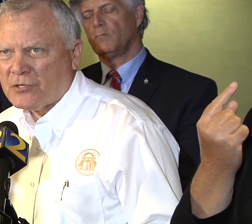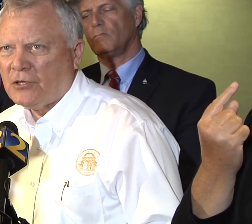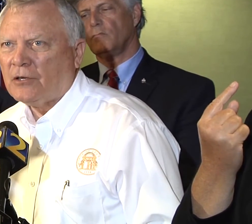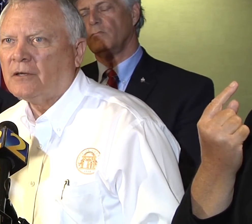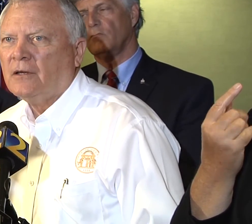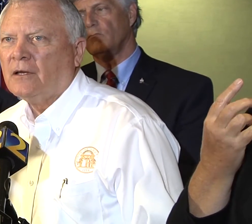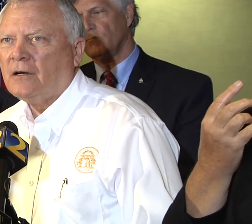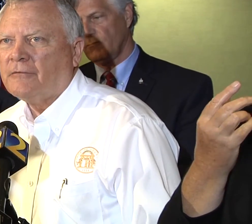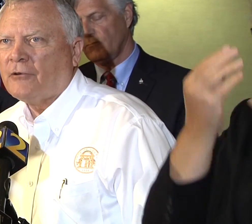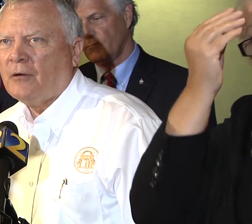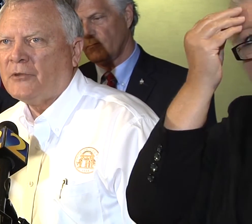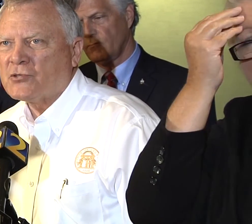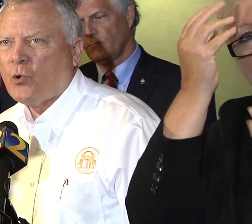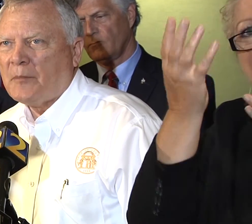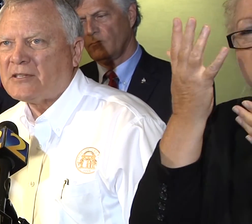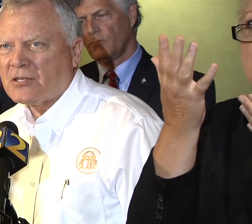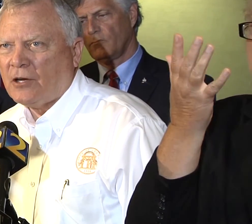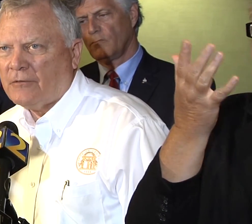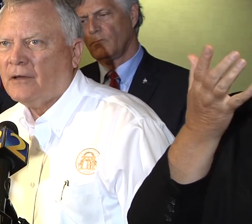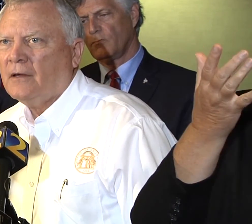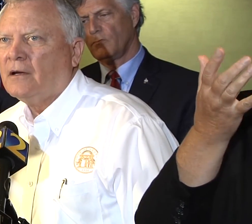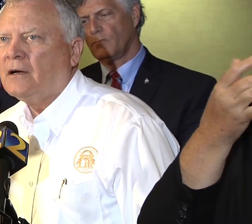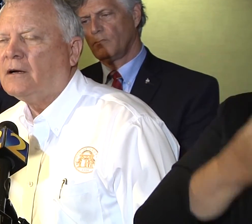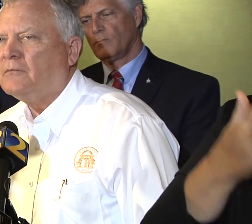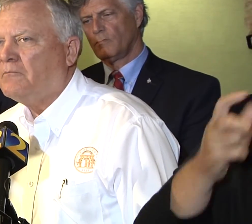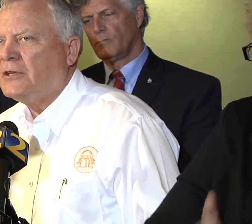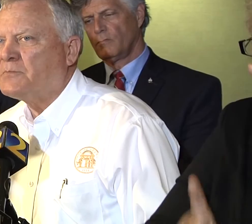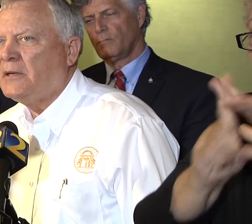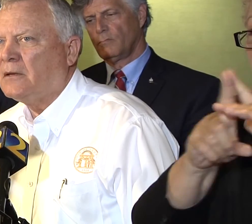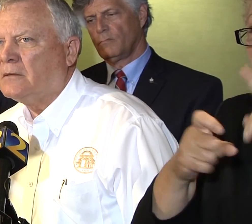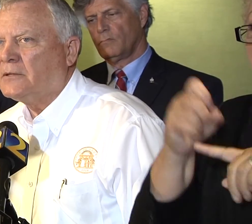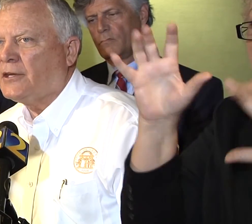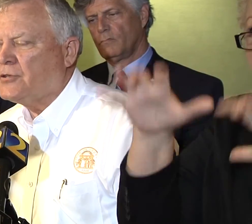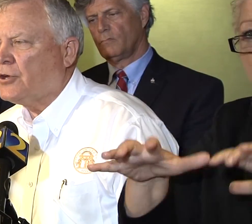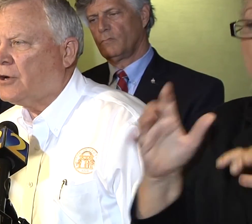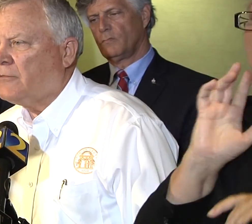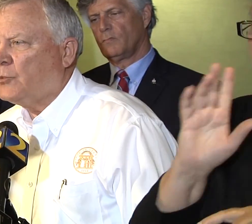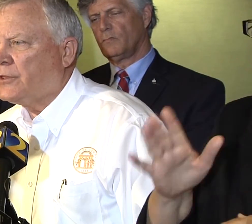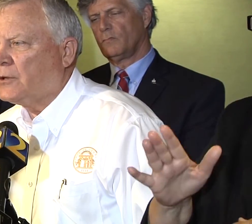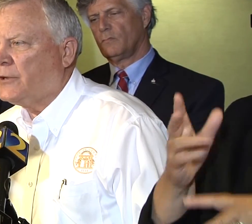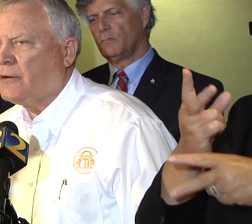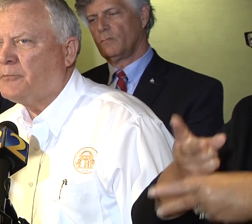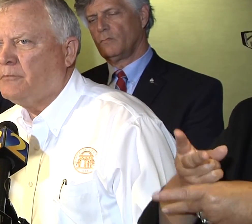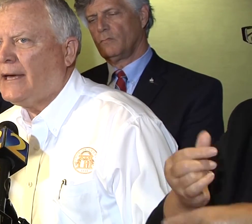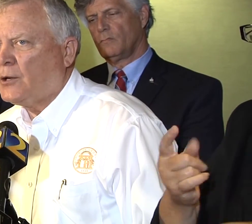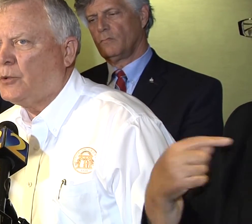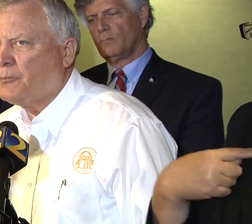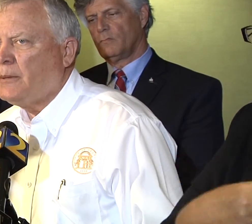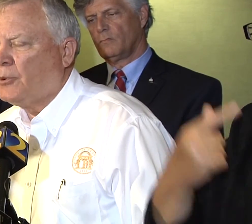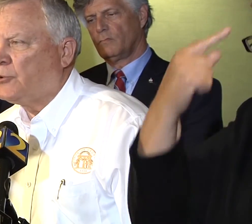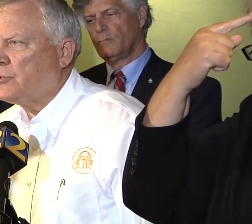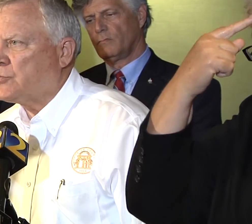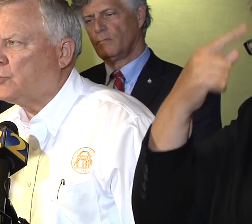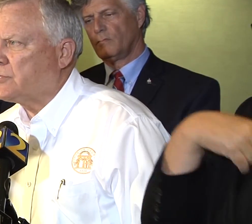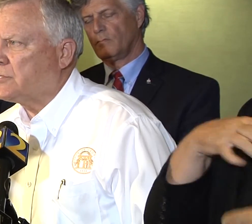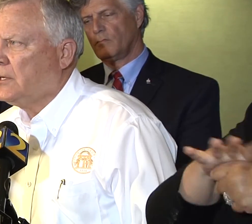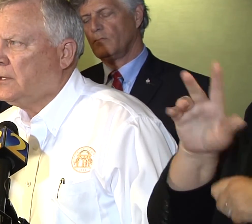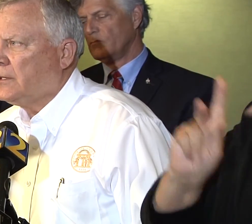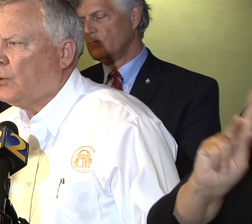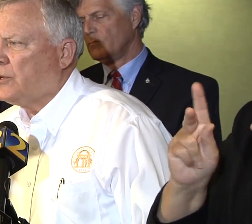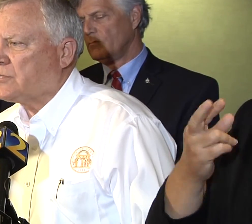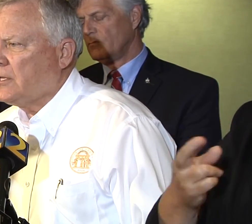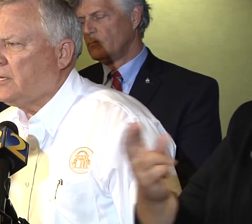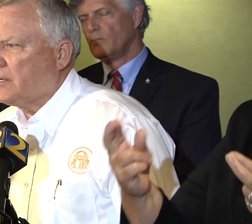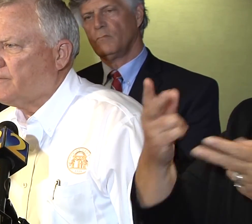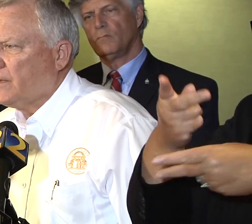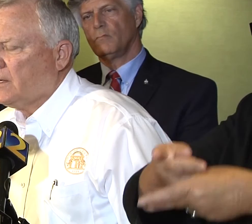may result from the storm itself is being taken care of, and we think we have adequate people and resources.